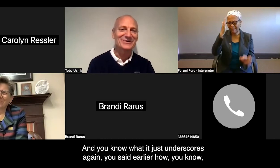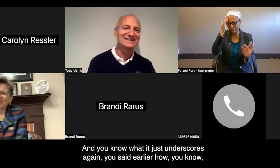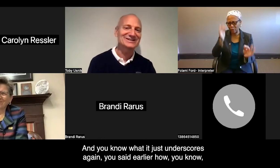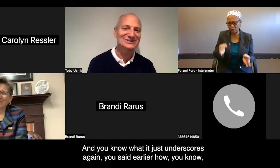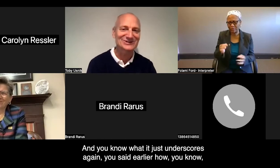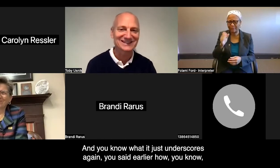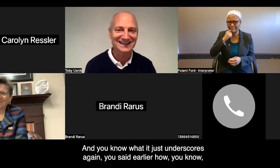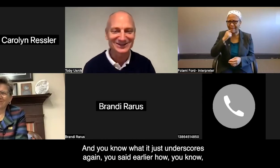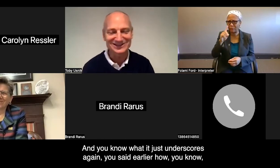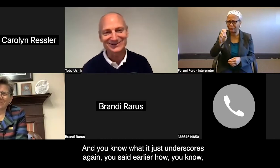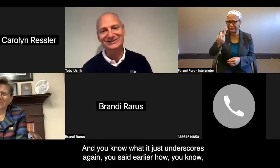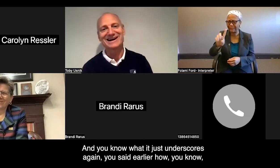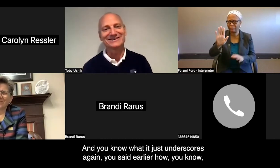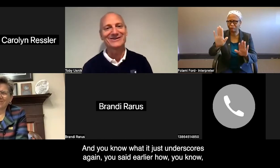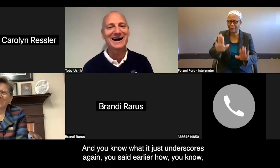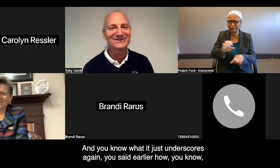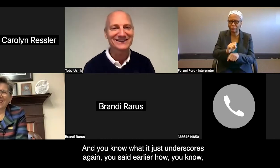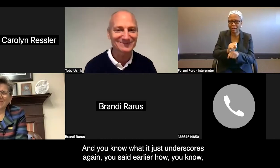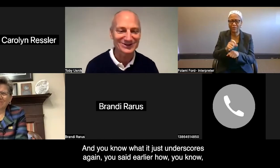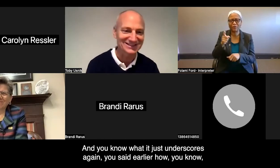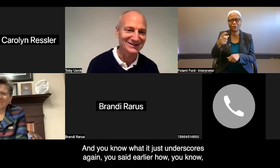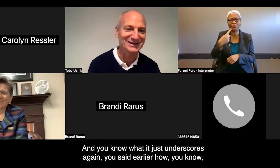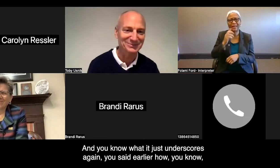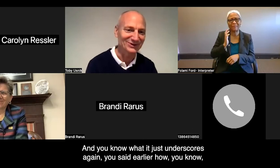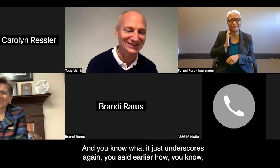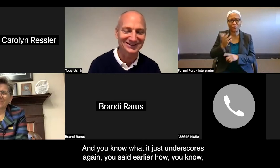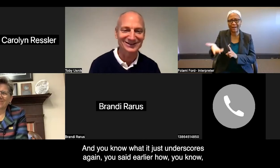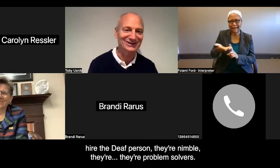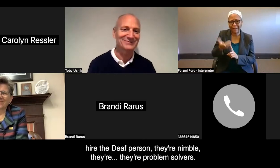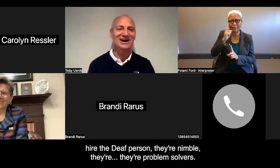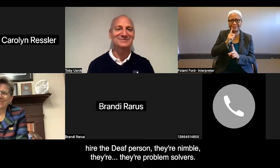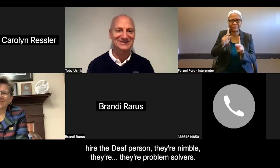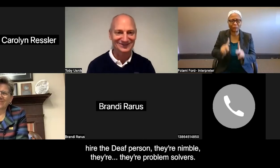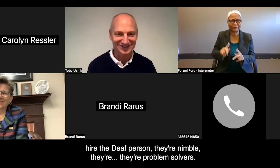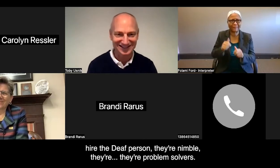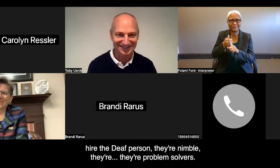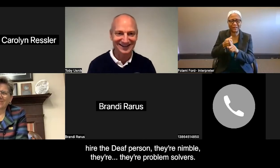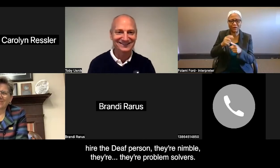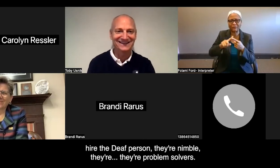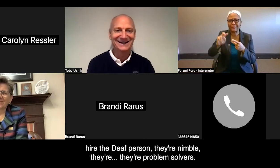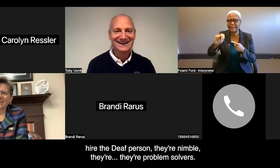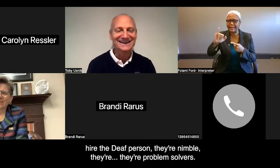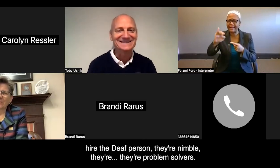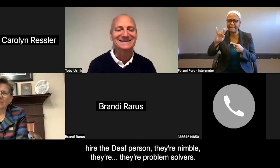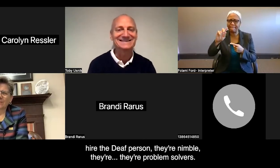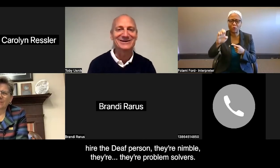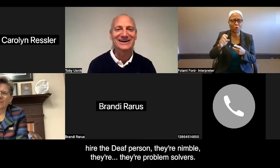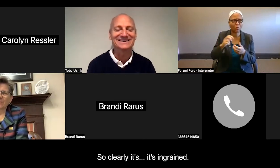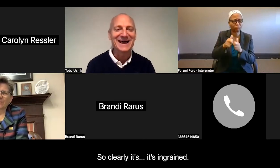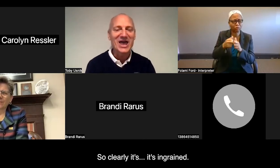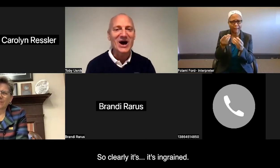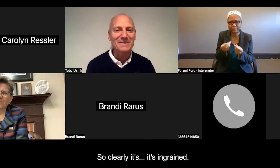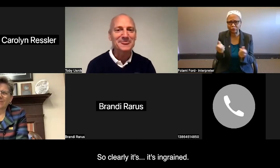And you know what, it just underscores again, you said earlier, how, you know, hire the deaf person, they're nimble, they're problem solvers. So clearly, it's